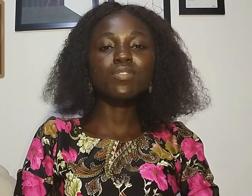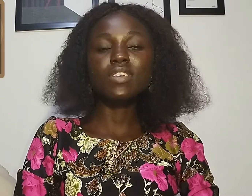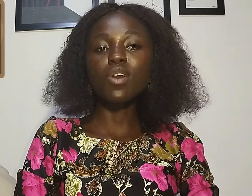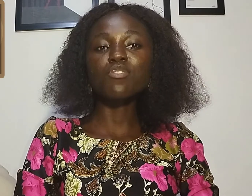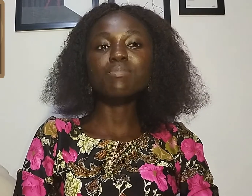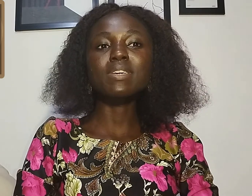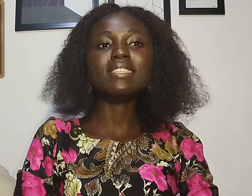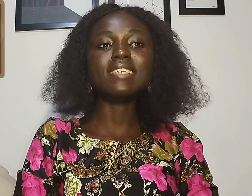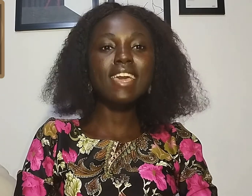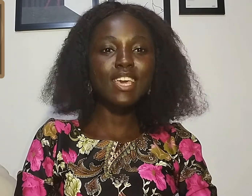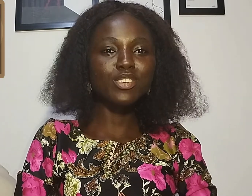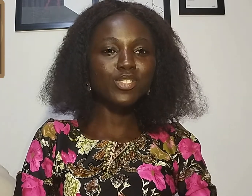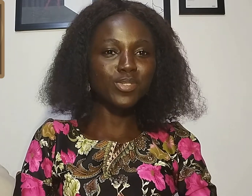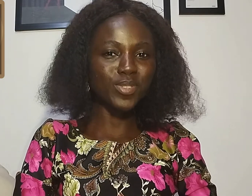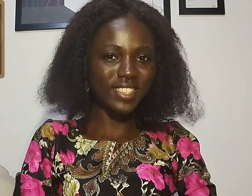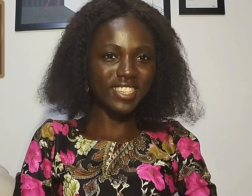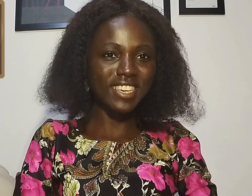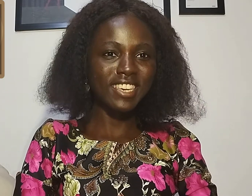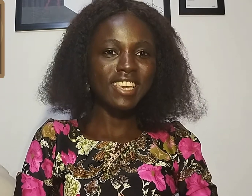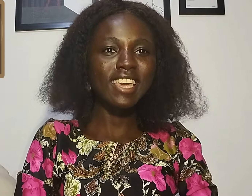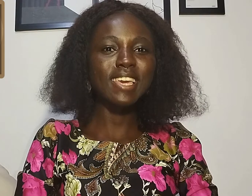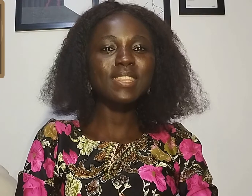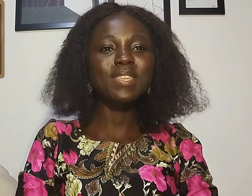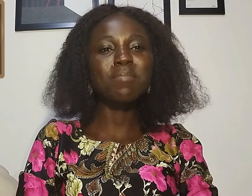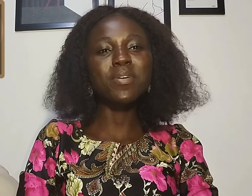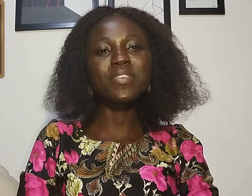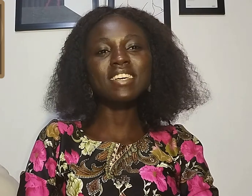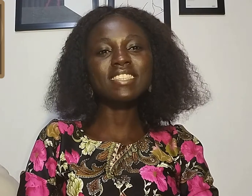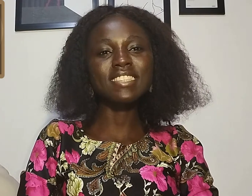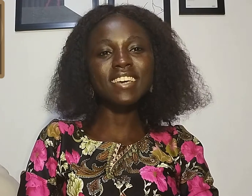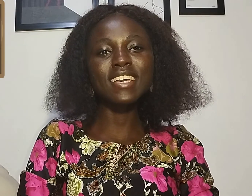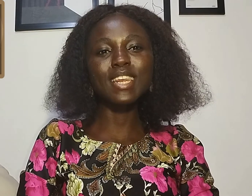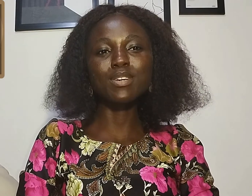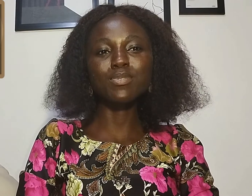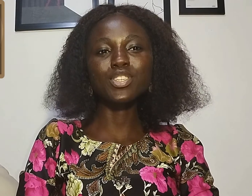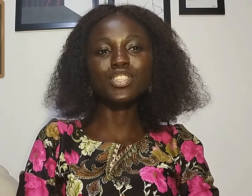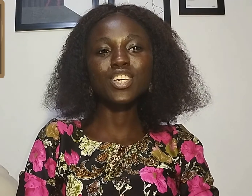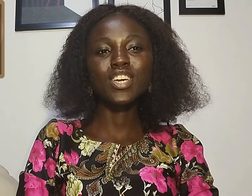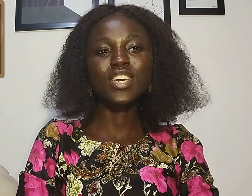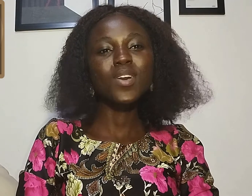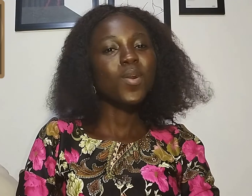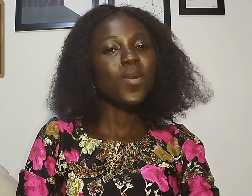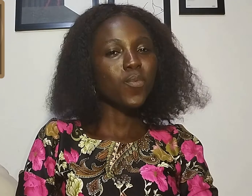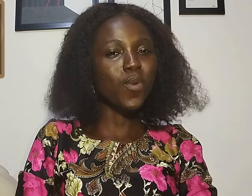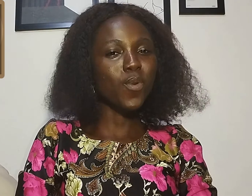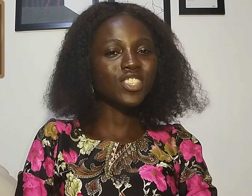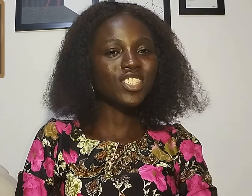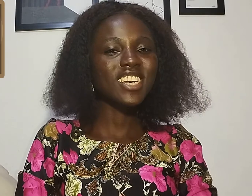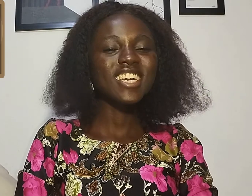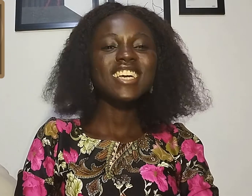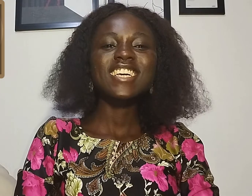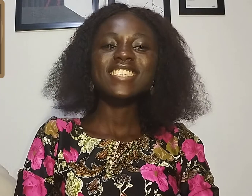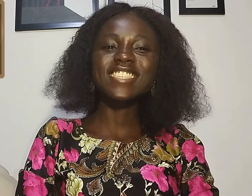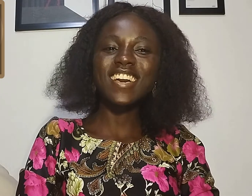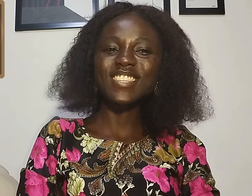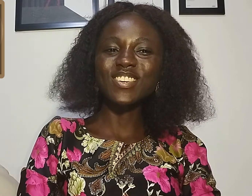the alphabet A to Z in American Sign Language. Watch, sign